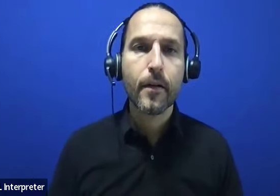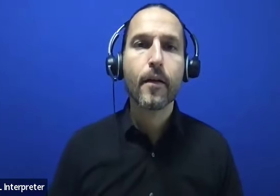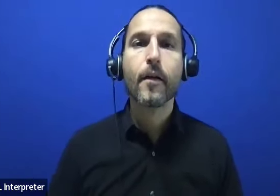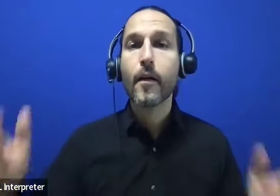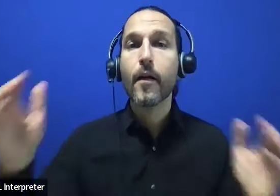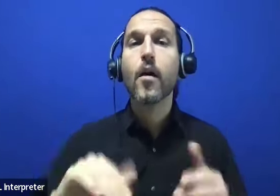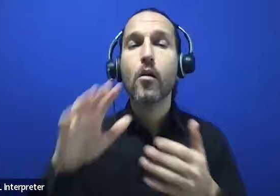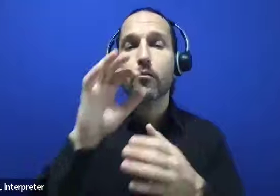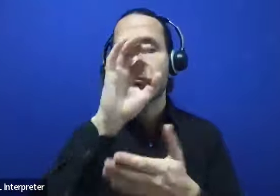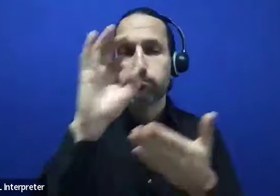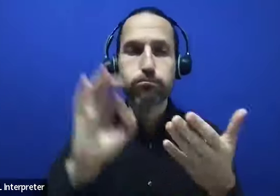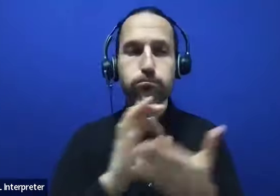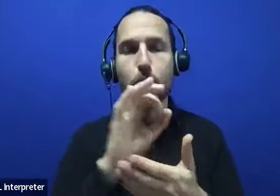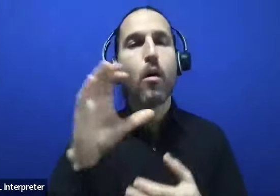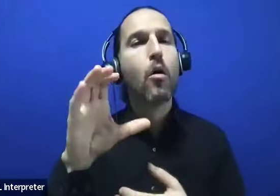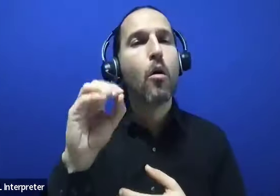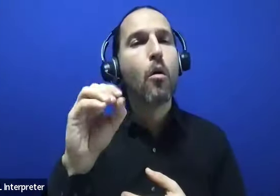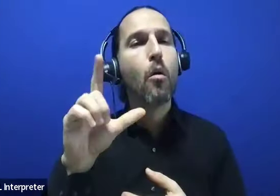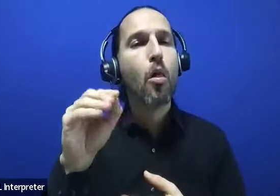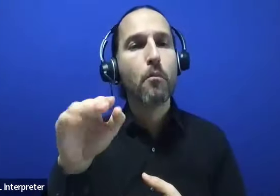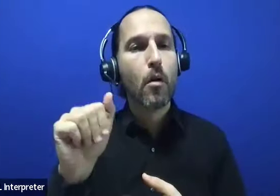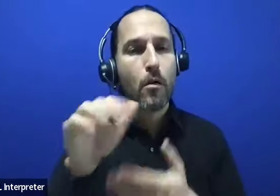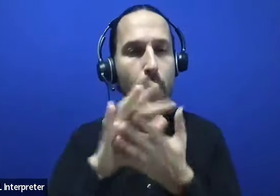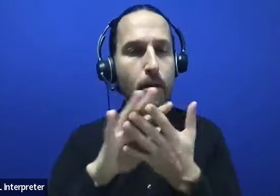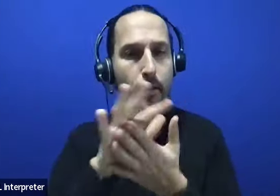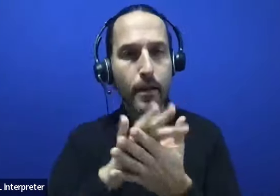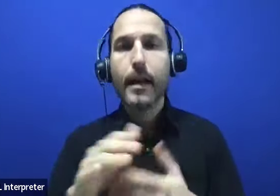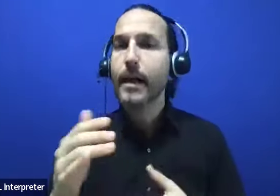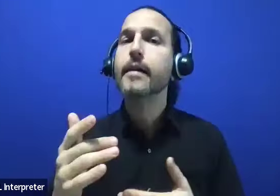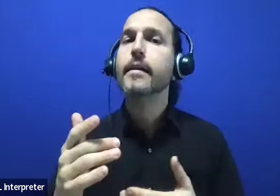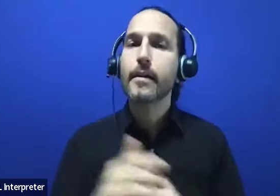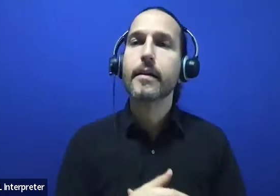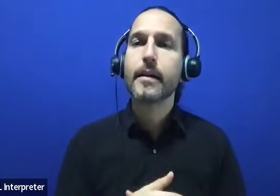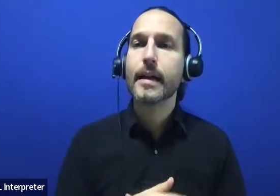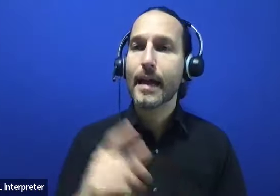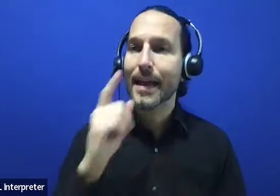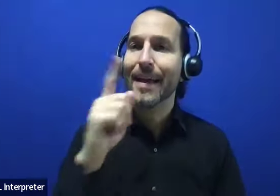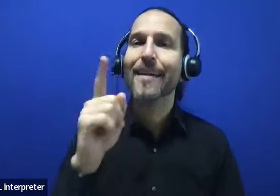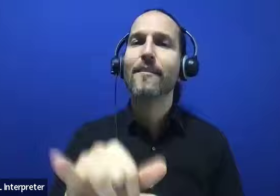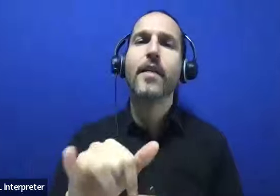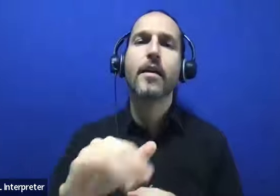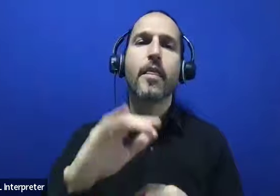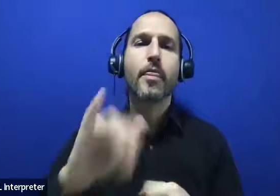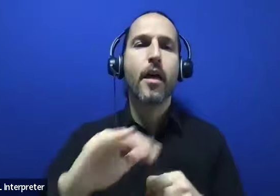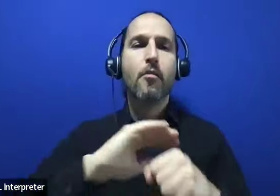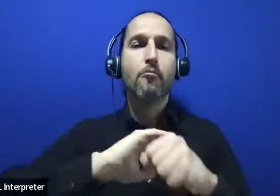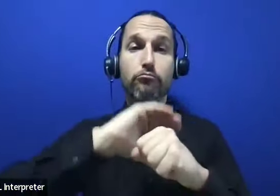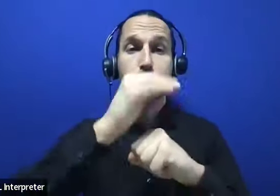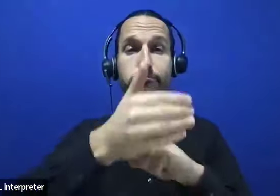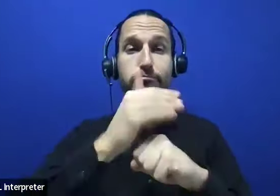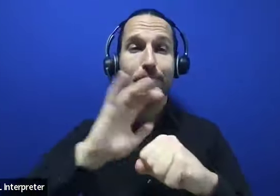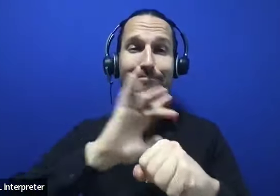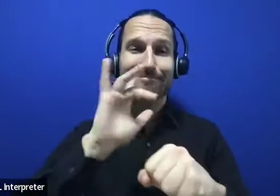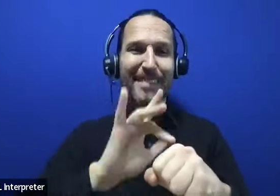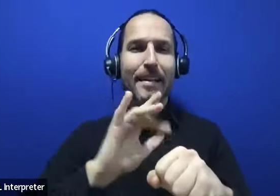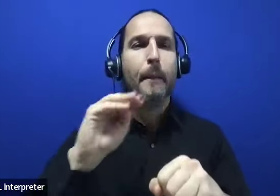Coloboma, how much it affects vision depends on its position. As I showed you, if it covers the macula, sharp vision is